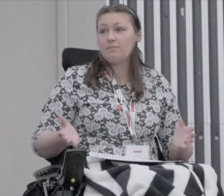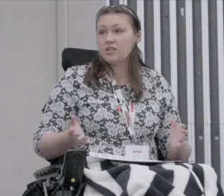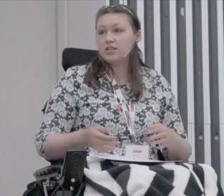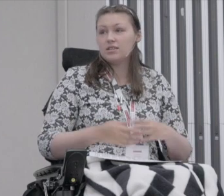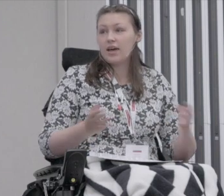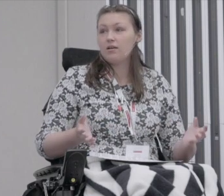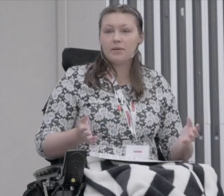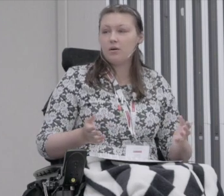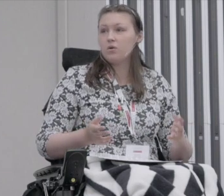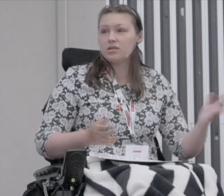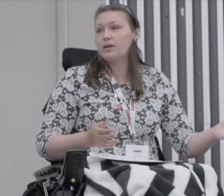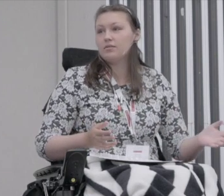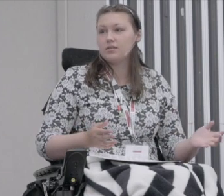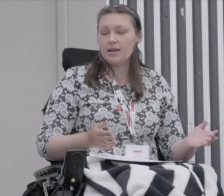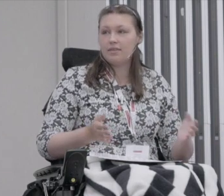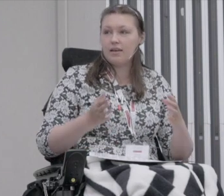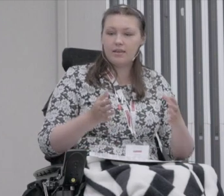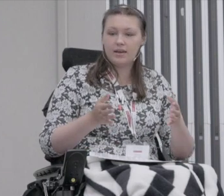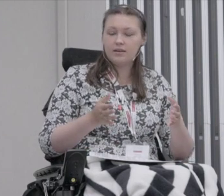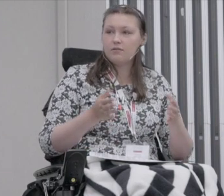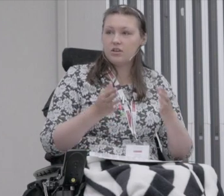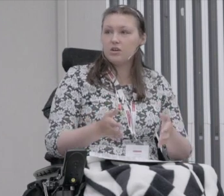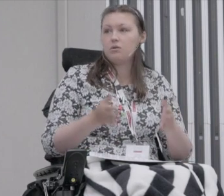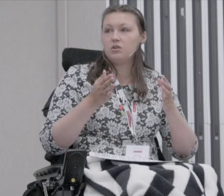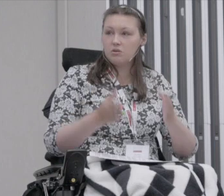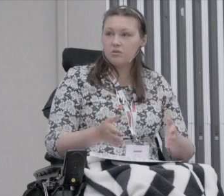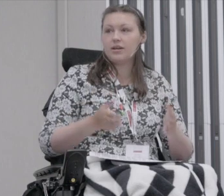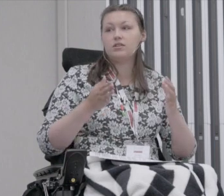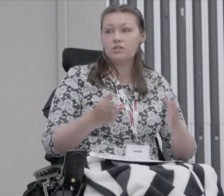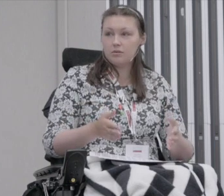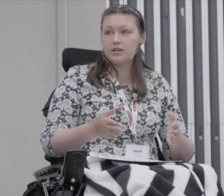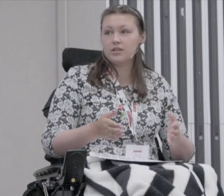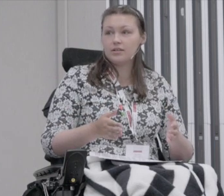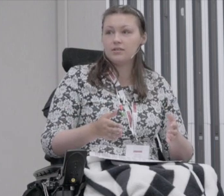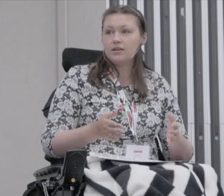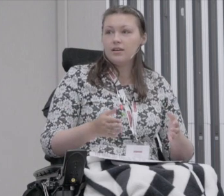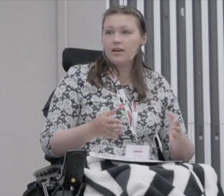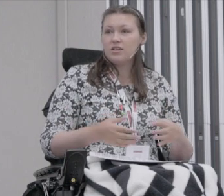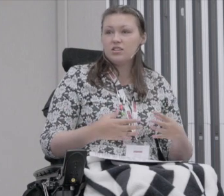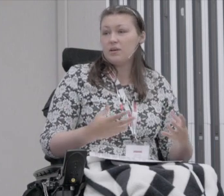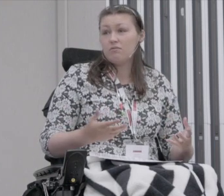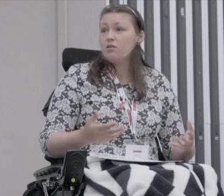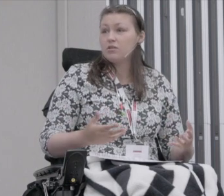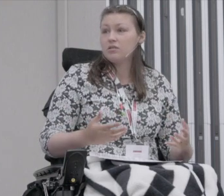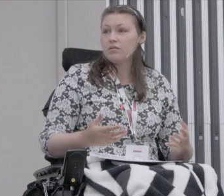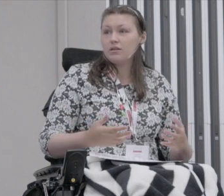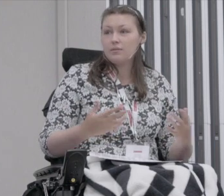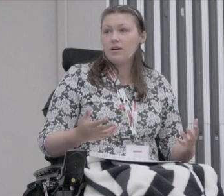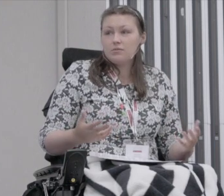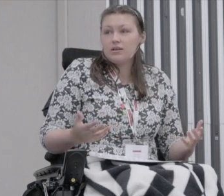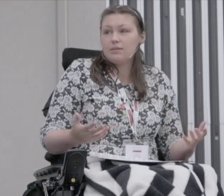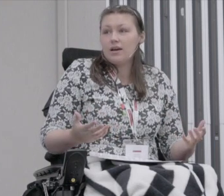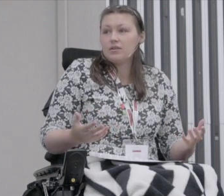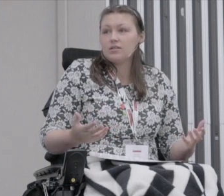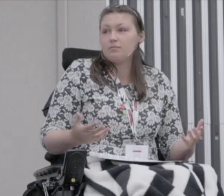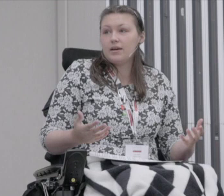care about their budget, doesn't care about what someone else has said, they're there for you, your needs, your wishes, and just being a role model. You know,